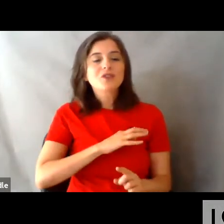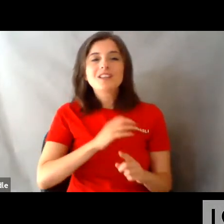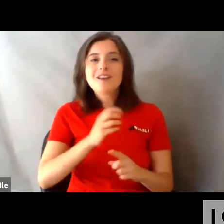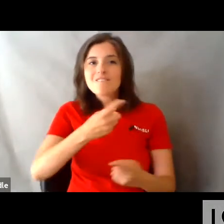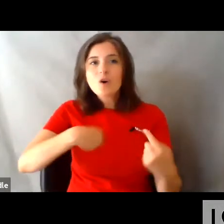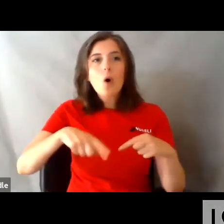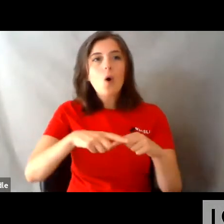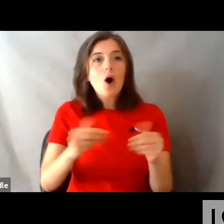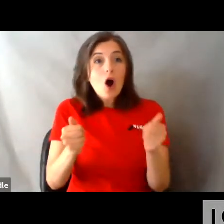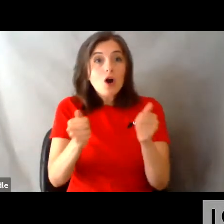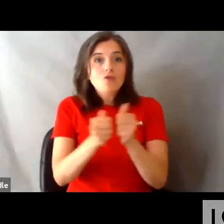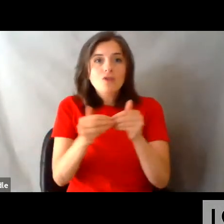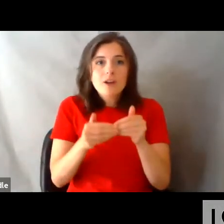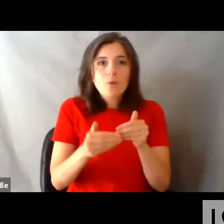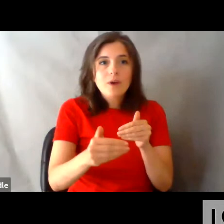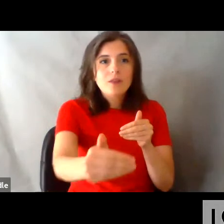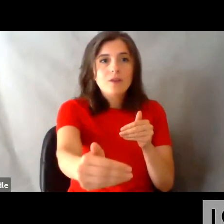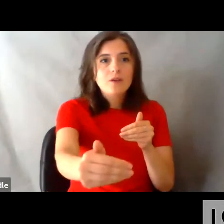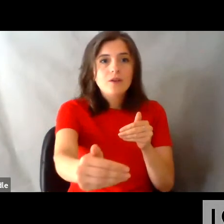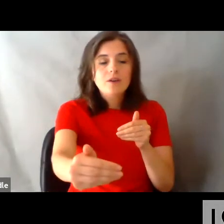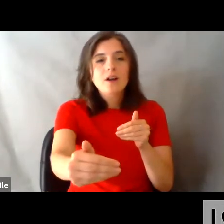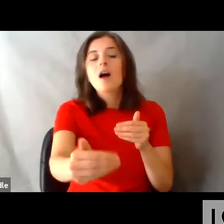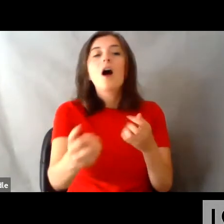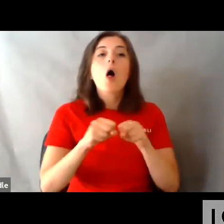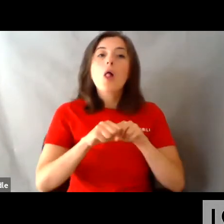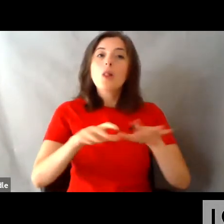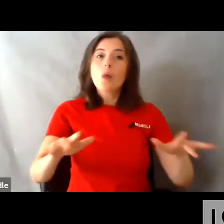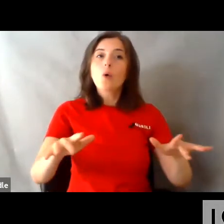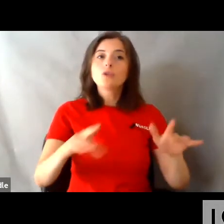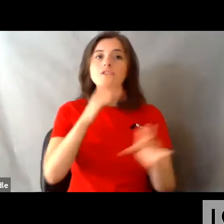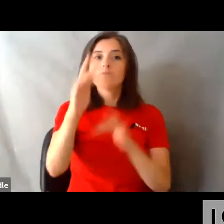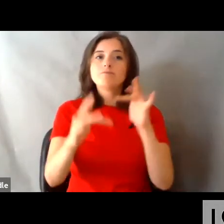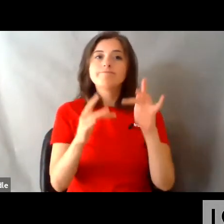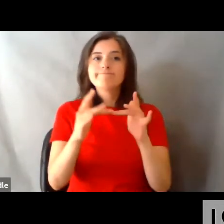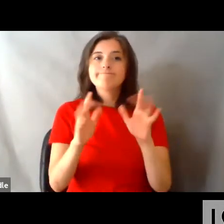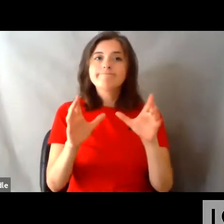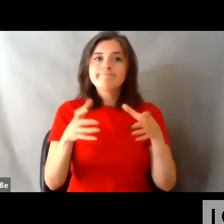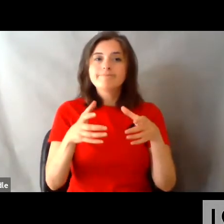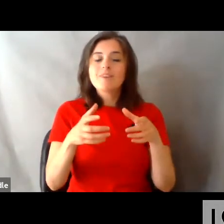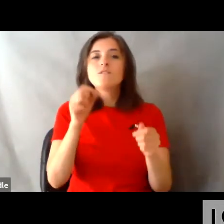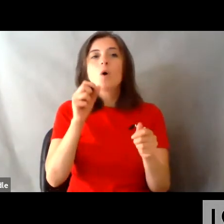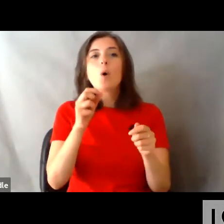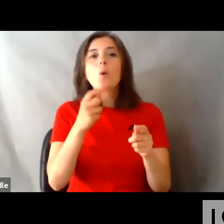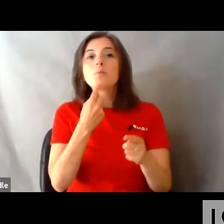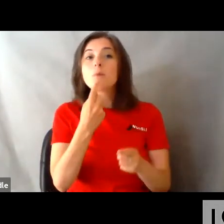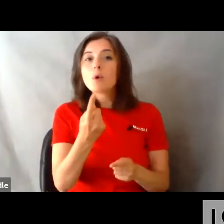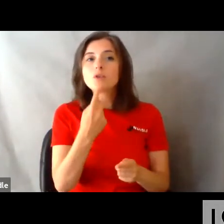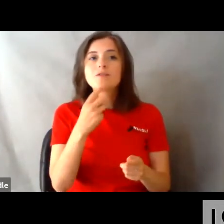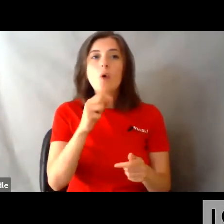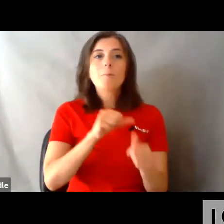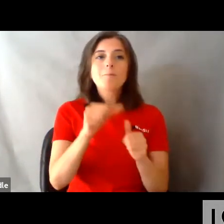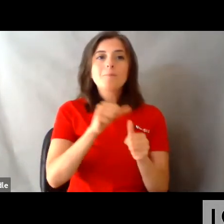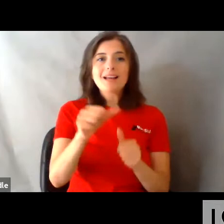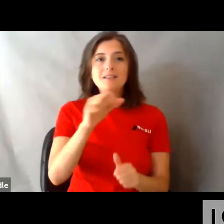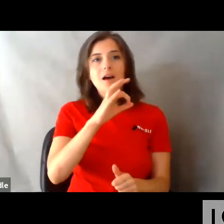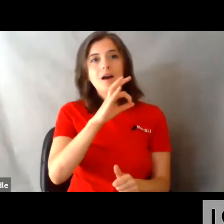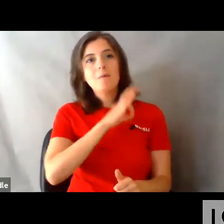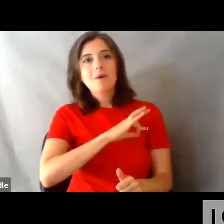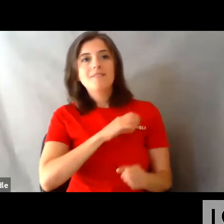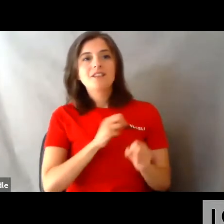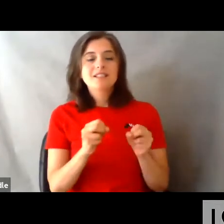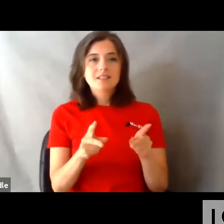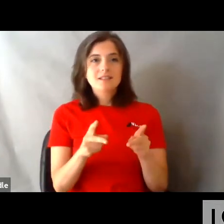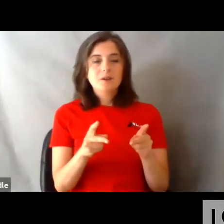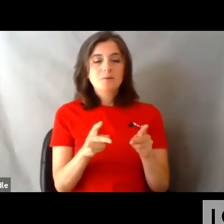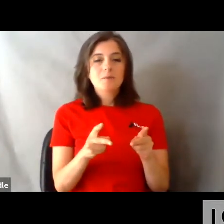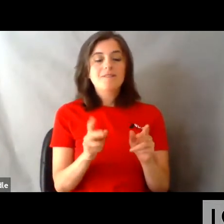a launch of a consultation proposals for a better benefit system by the Commission for Social Security. My